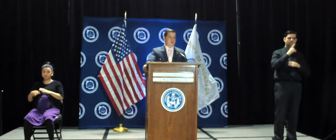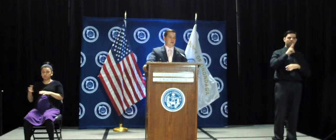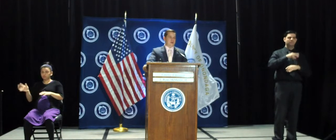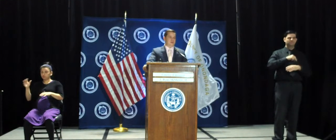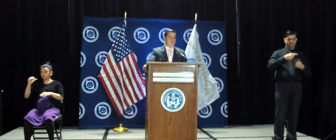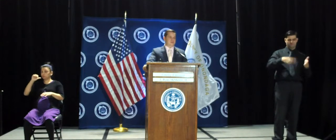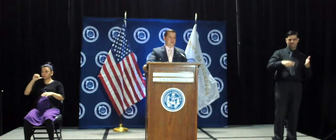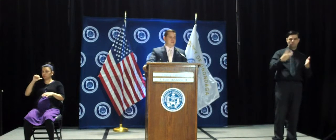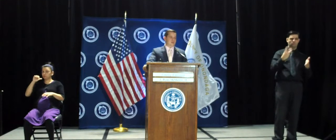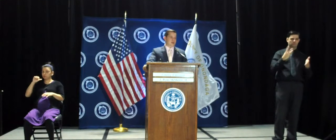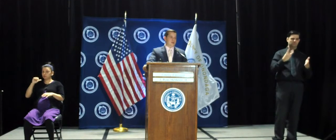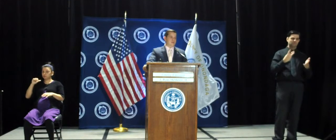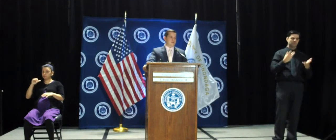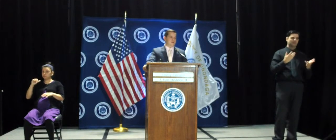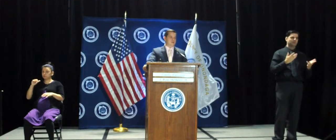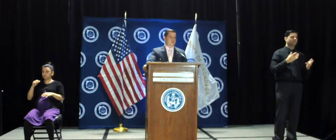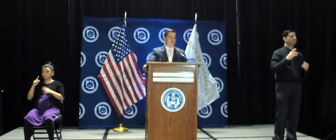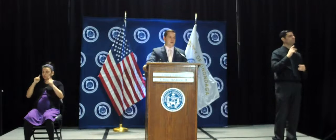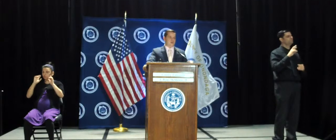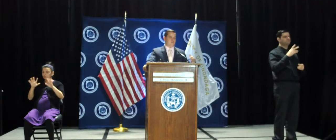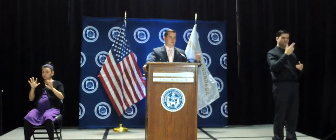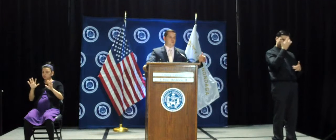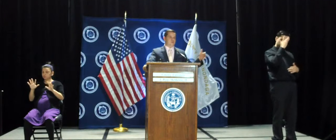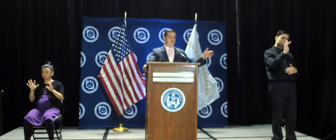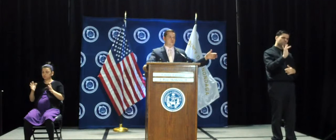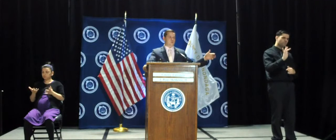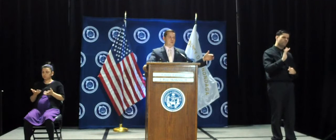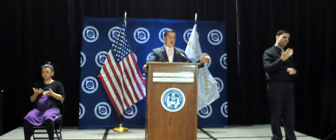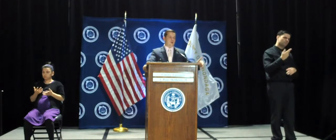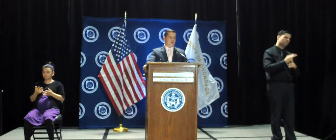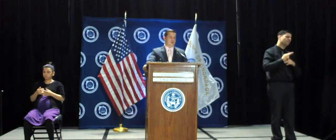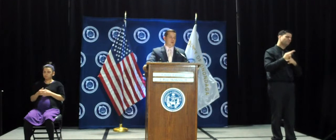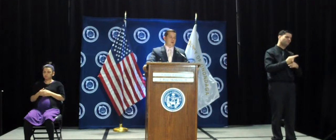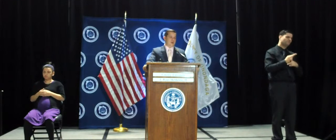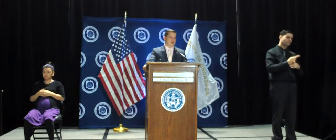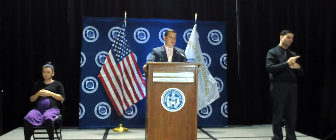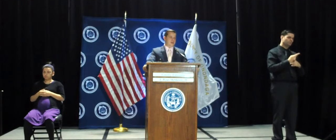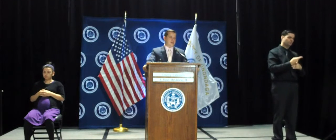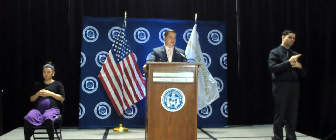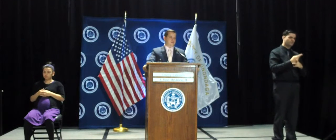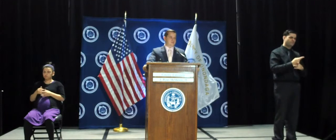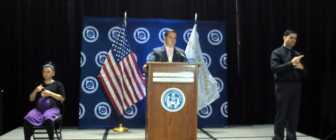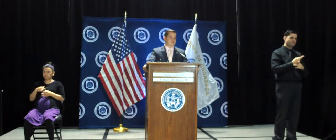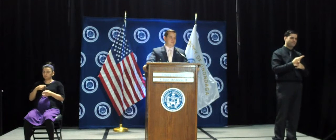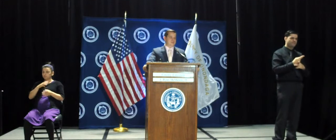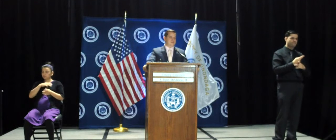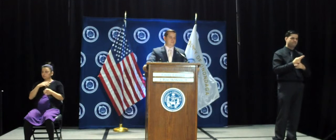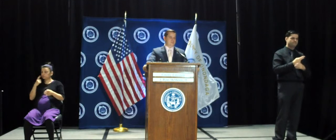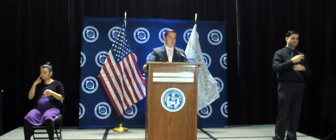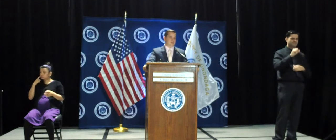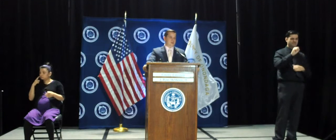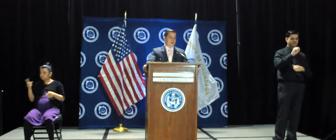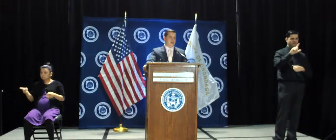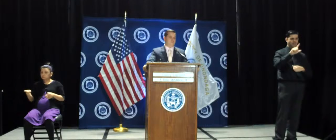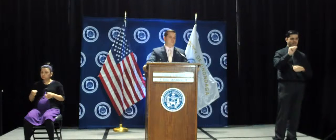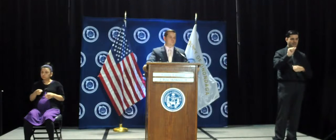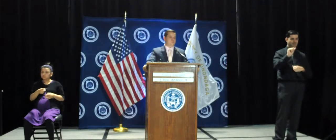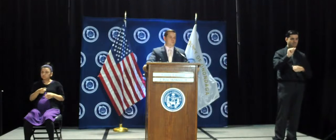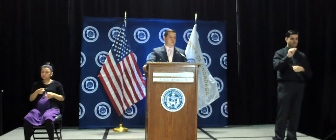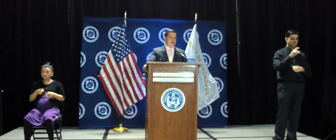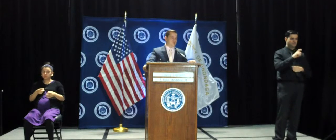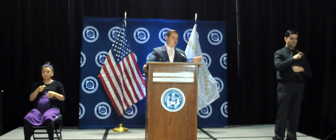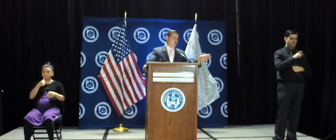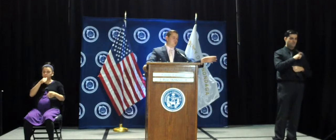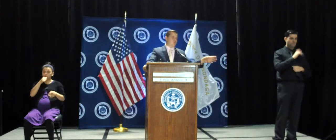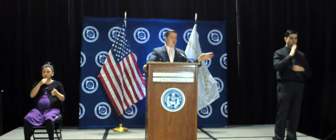pandemic. SLA, the county enforcement units will be out. And it's, again,